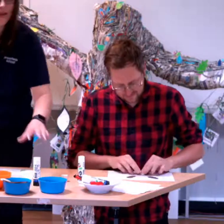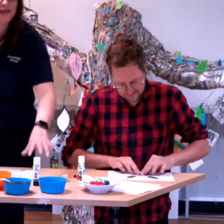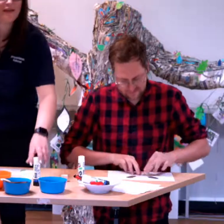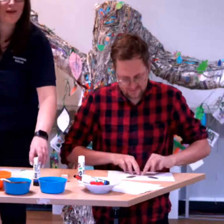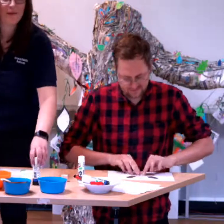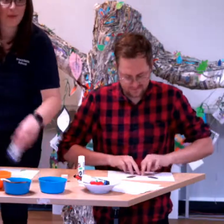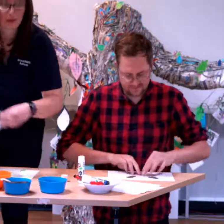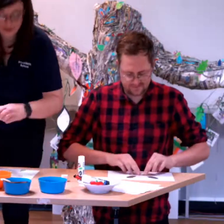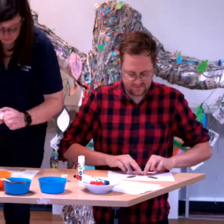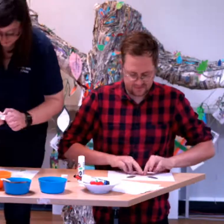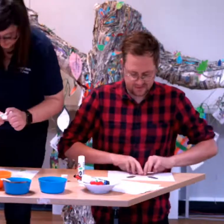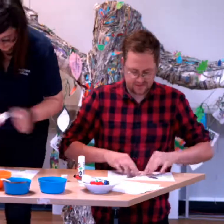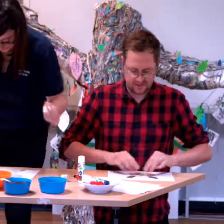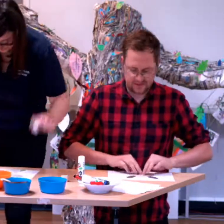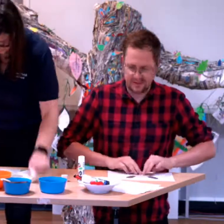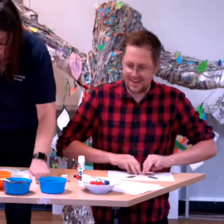making a very boring, normal koala of it.